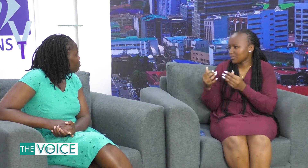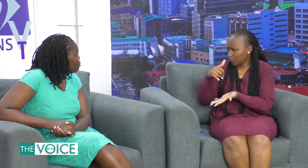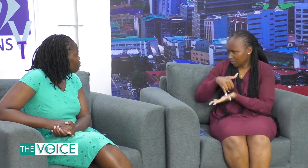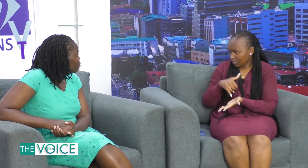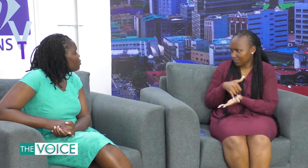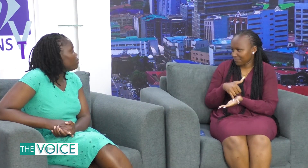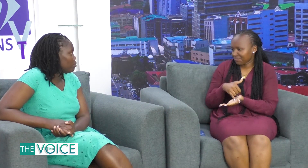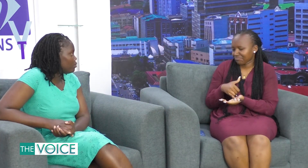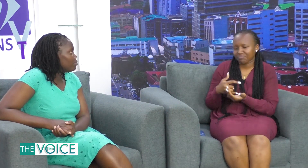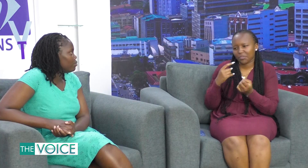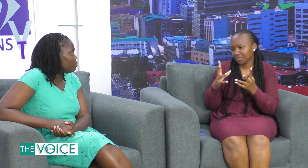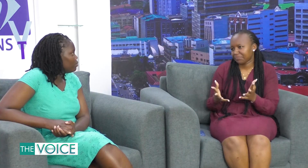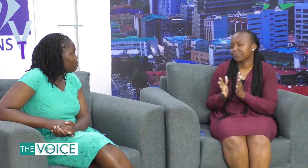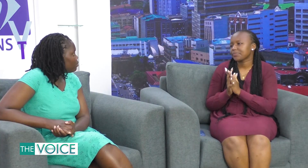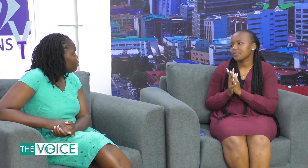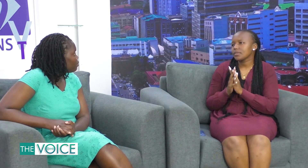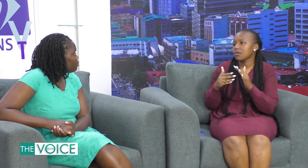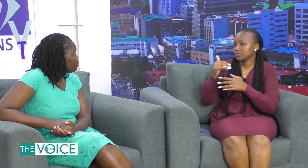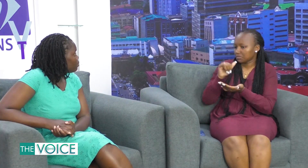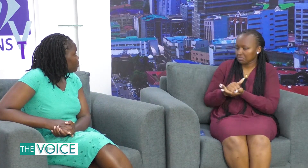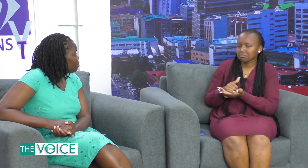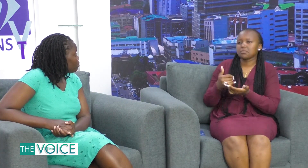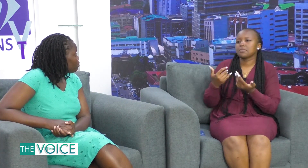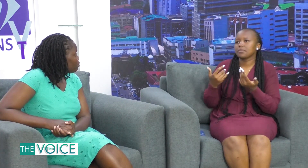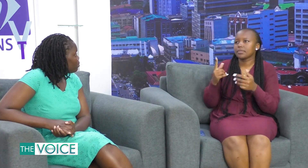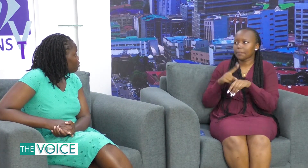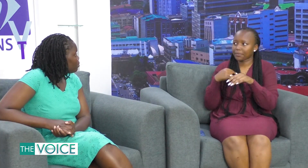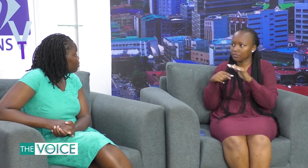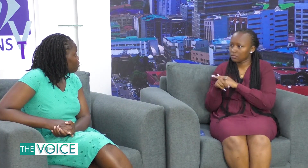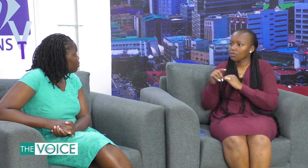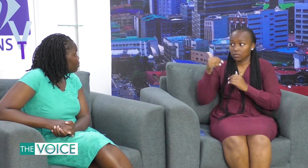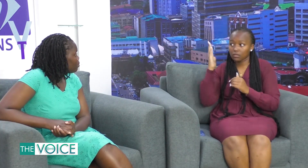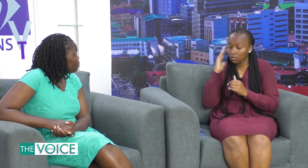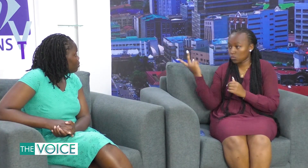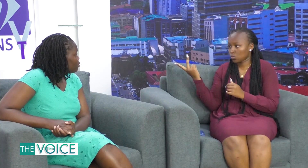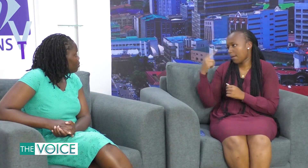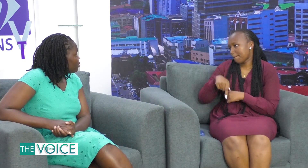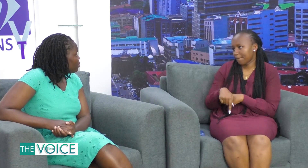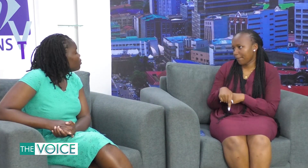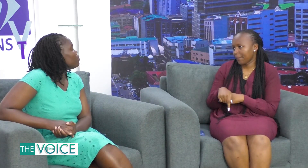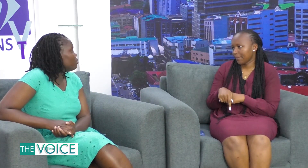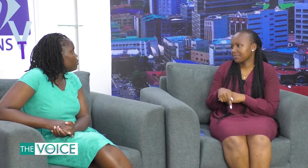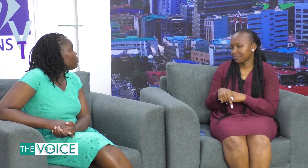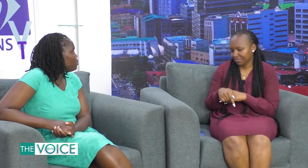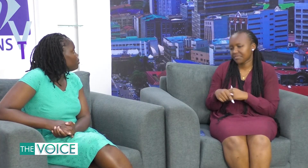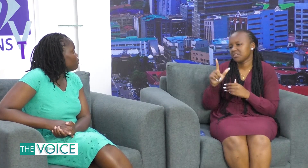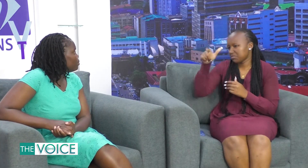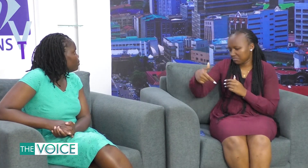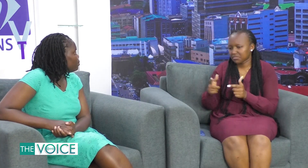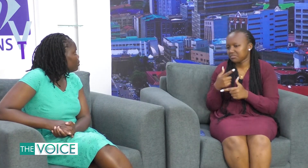were interpreters, and I also interacted with other persons with disability. So when